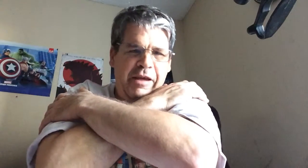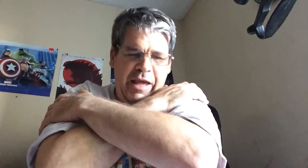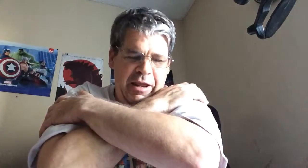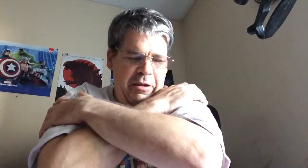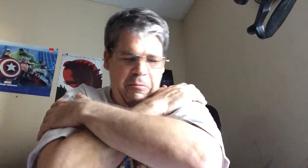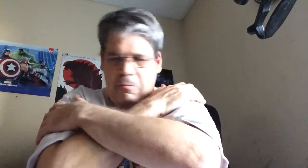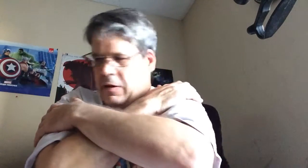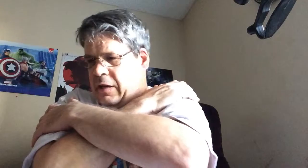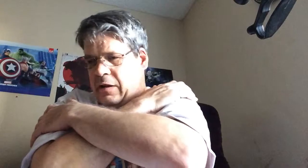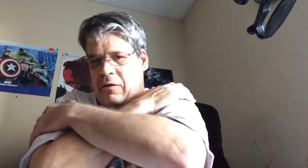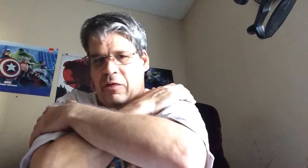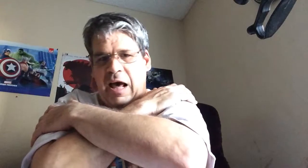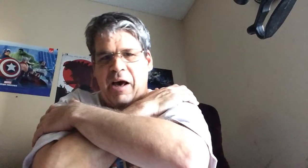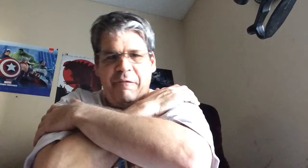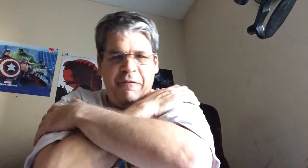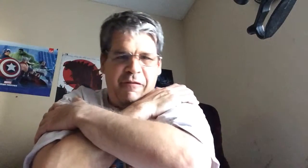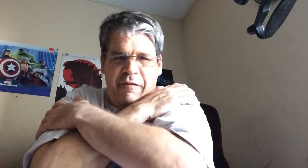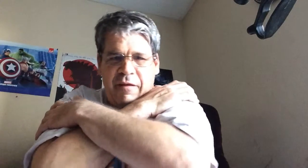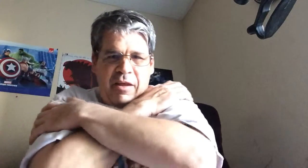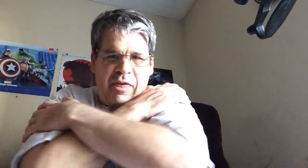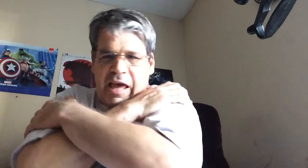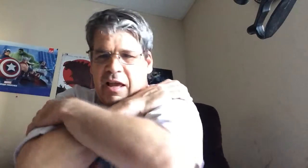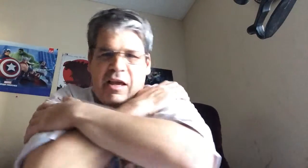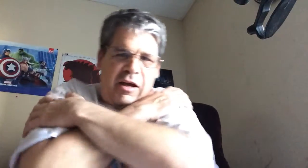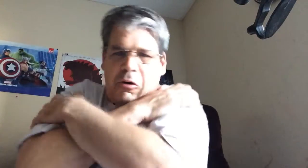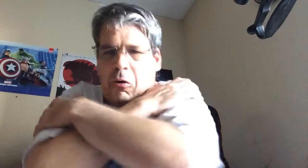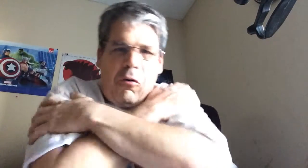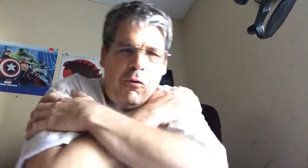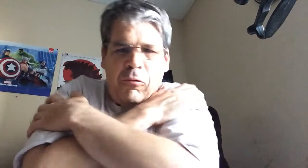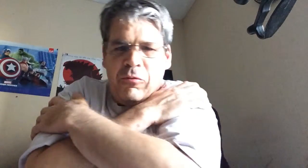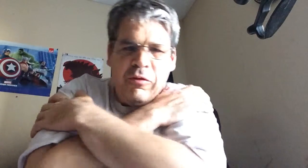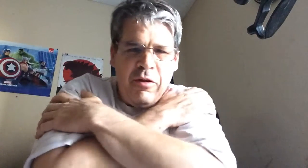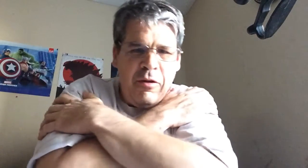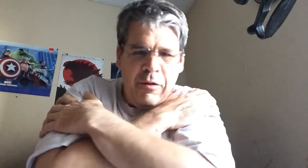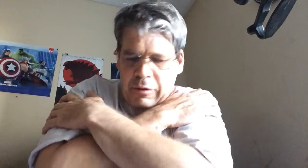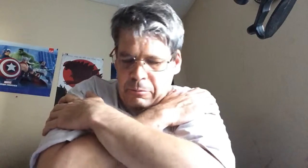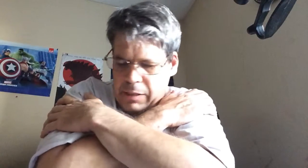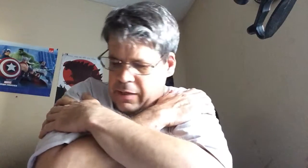Okay? Your love, like coal, but